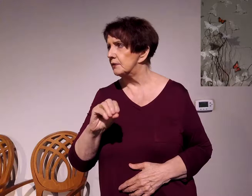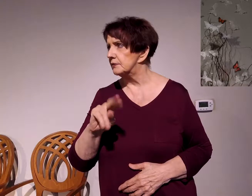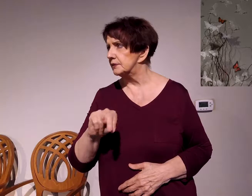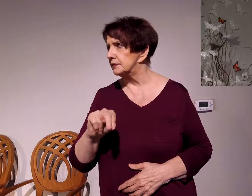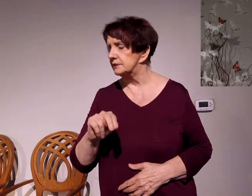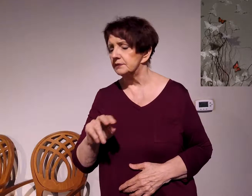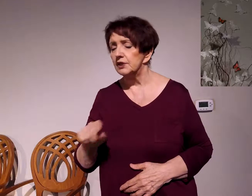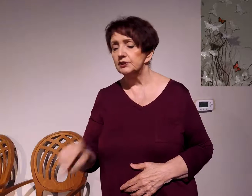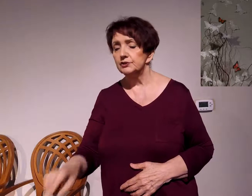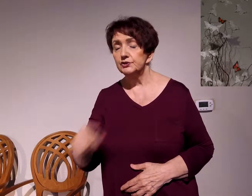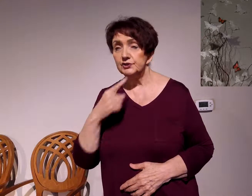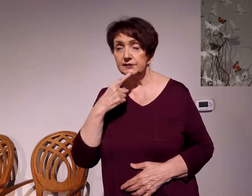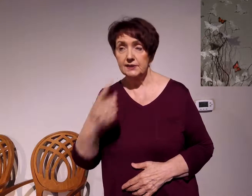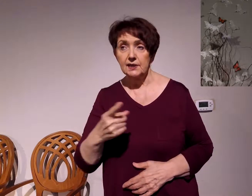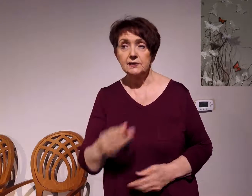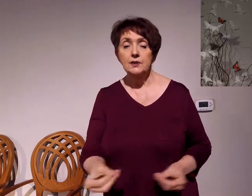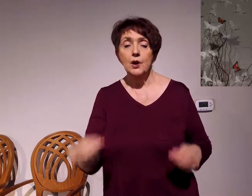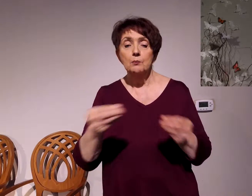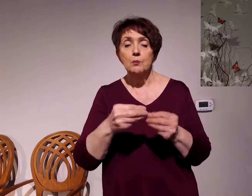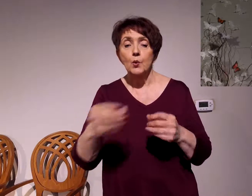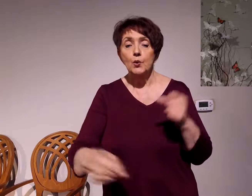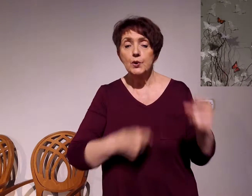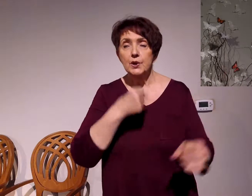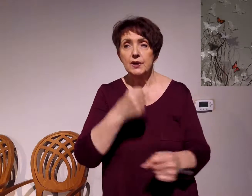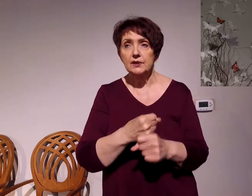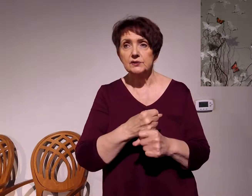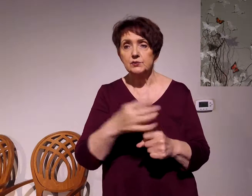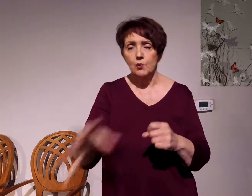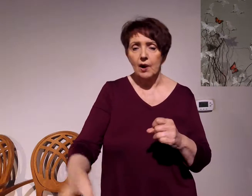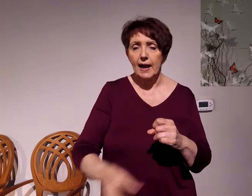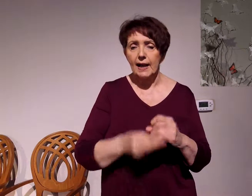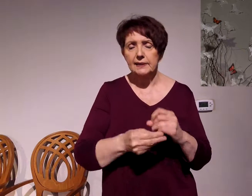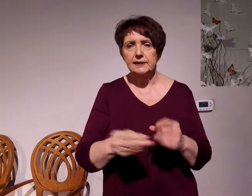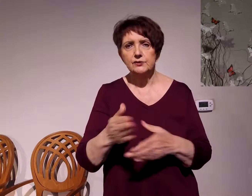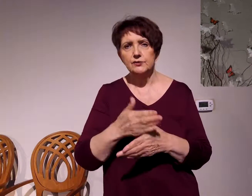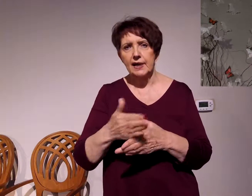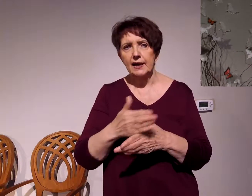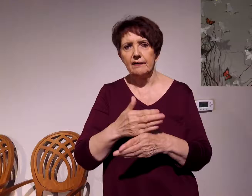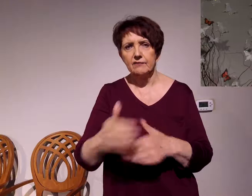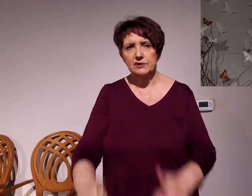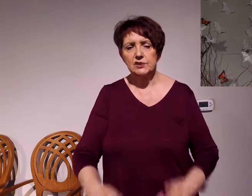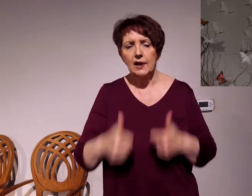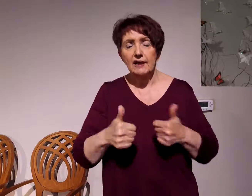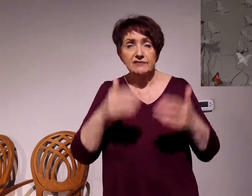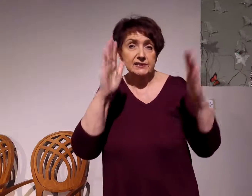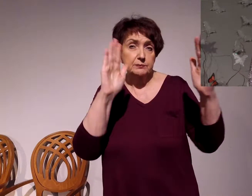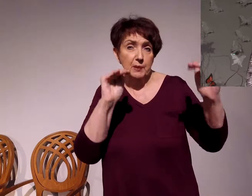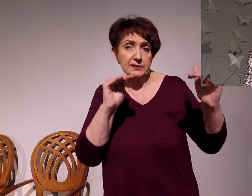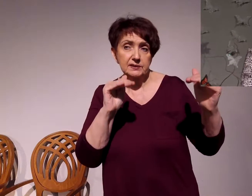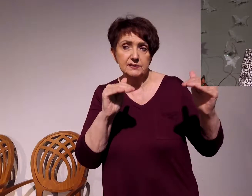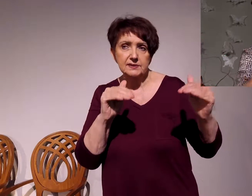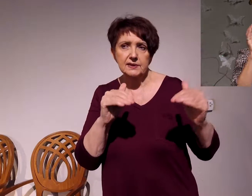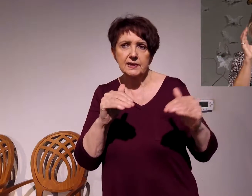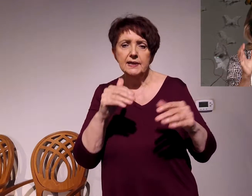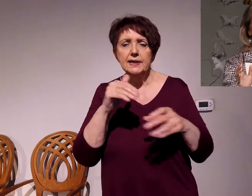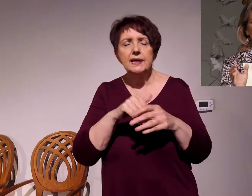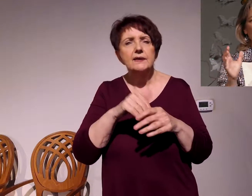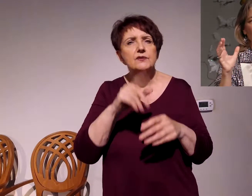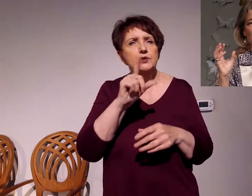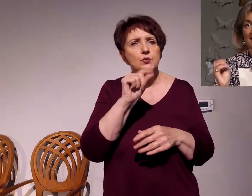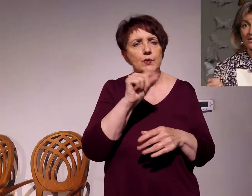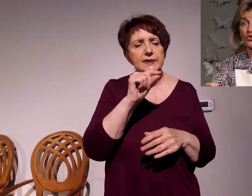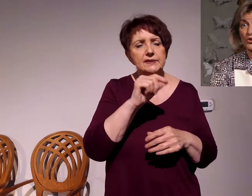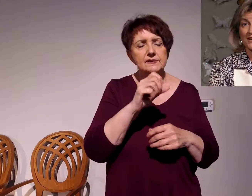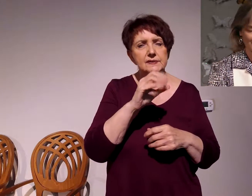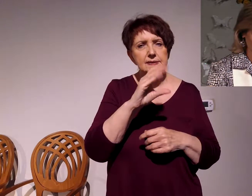She says, more years were added to the average life expectancy in the